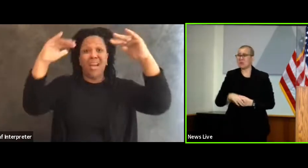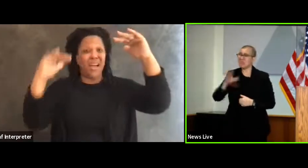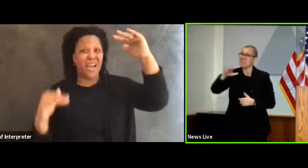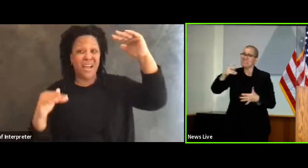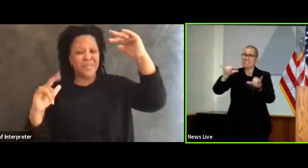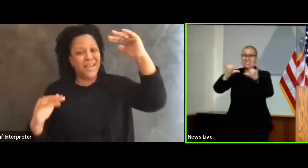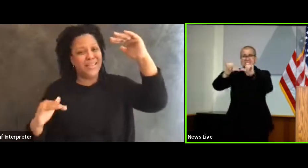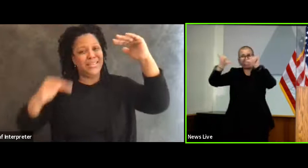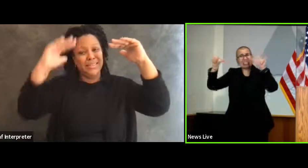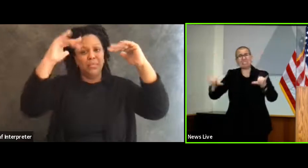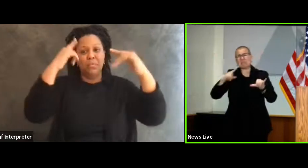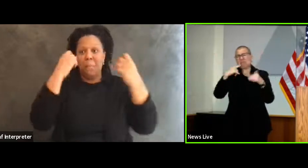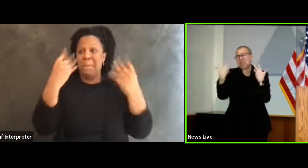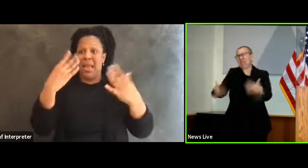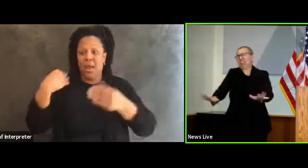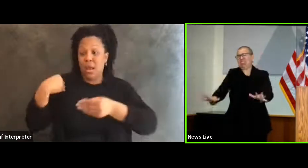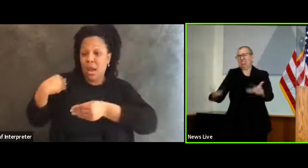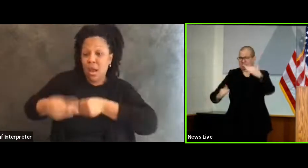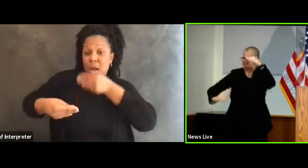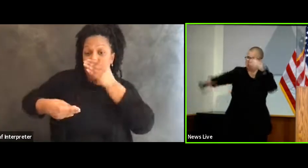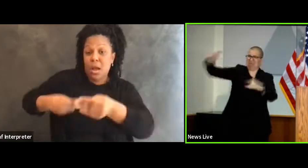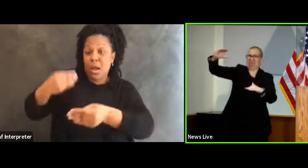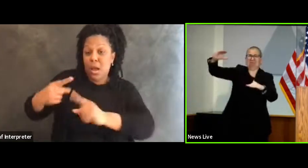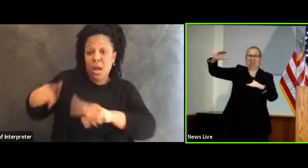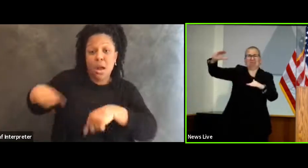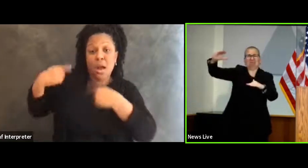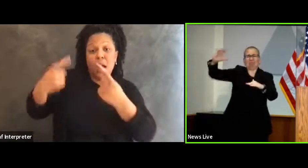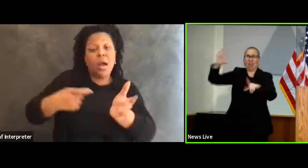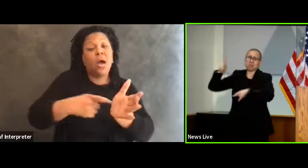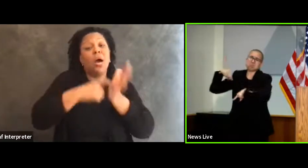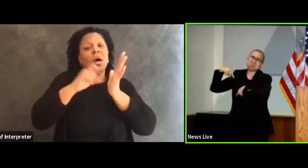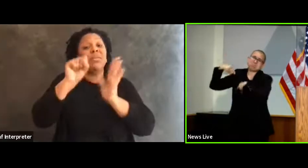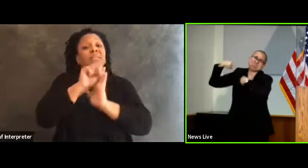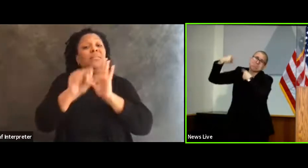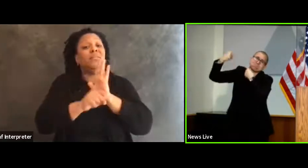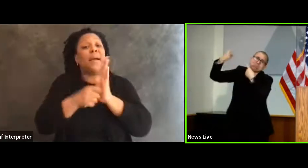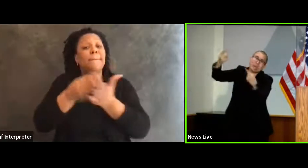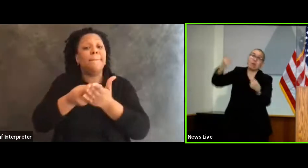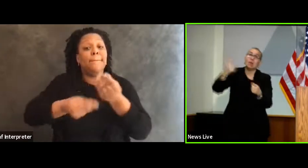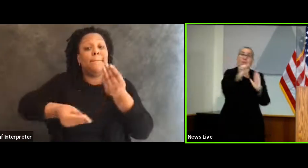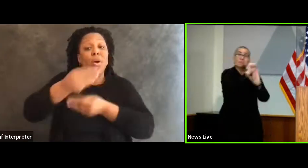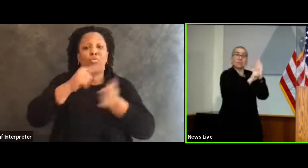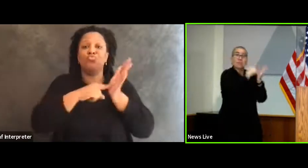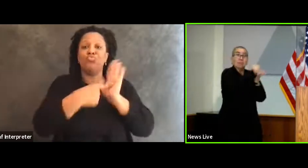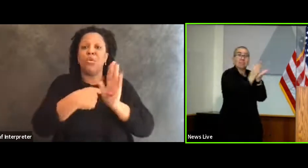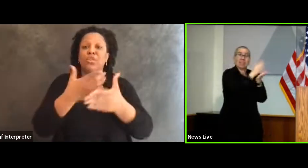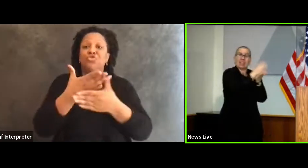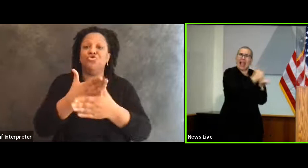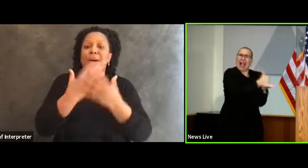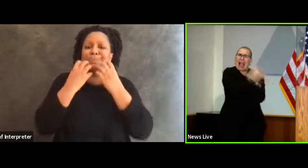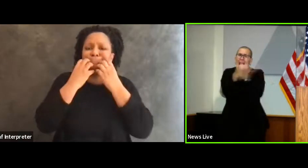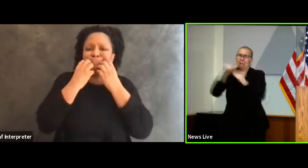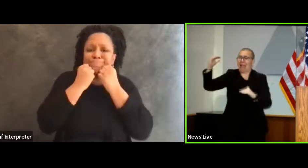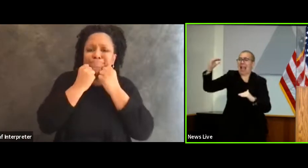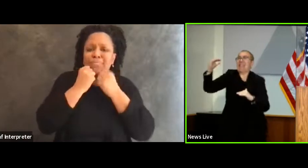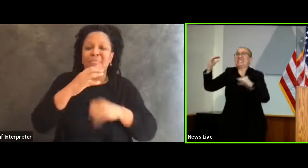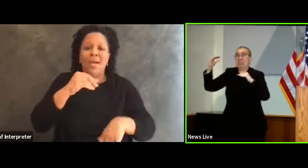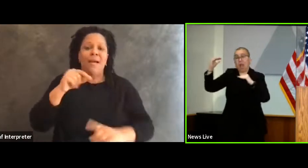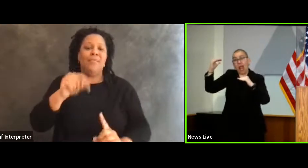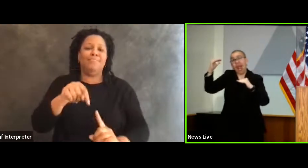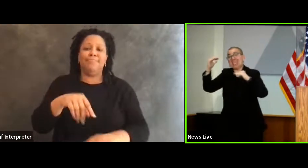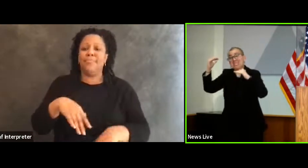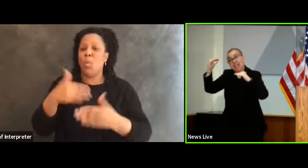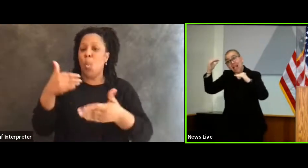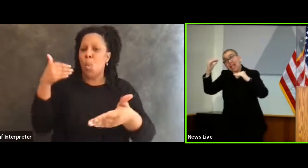generations by enacting a state budget that reflects our shared values and brings us closer towards equity for all.